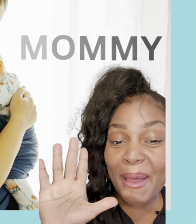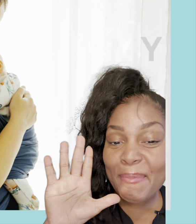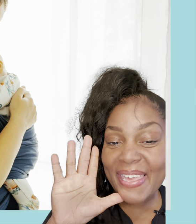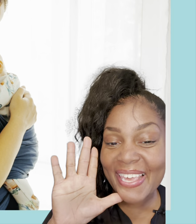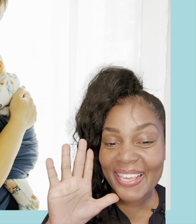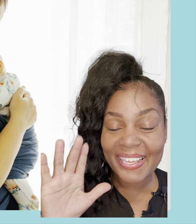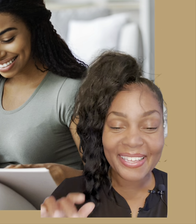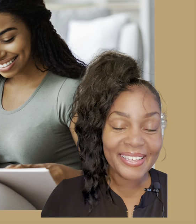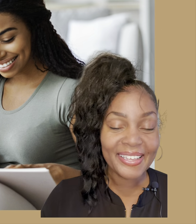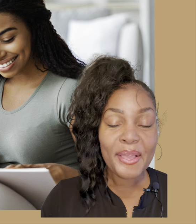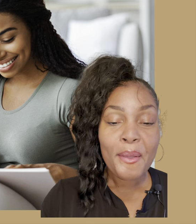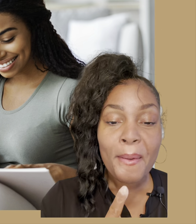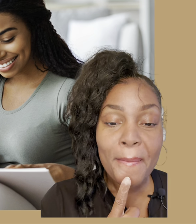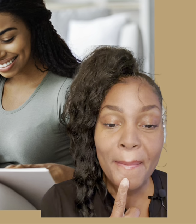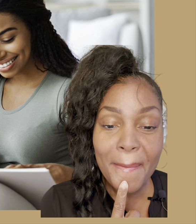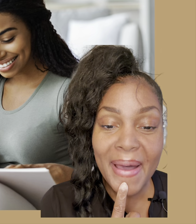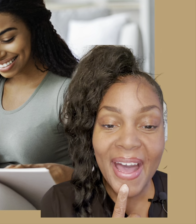mommy,